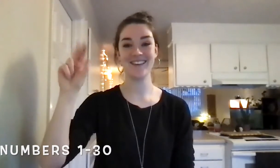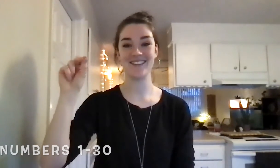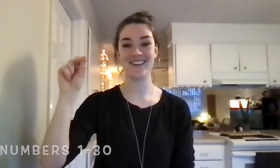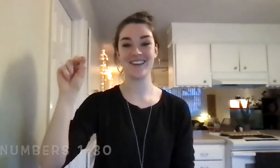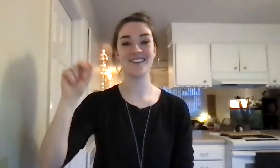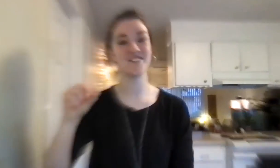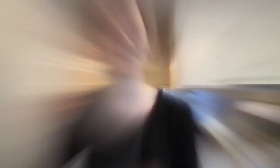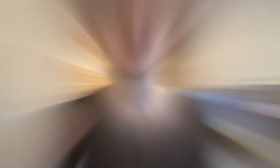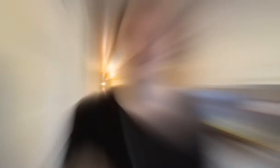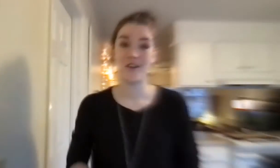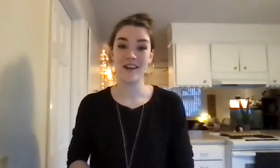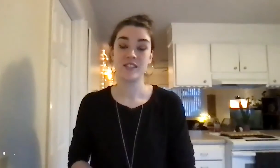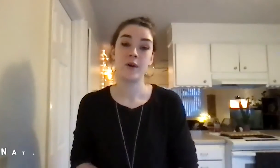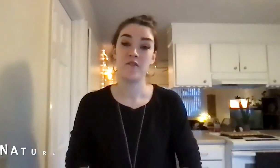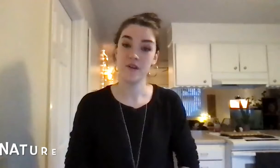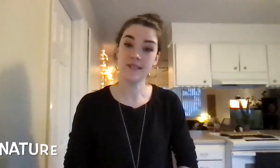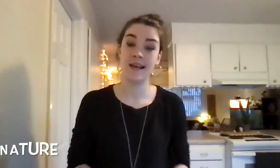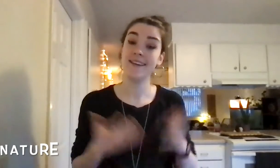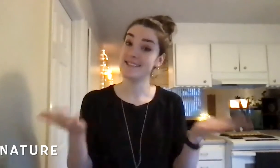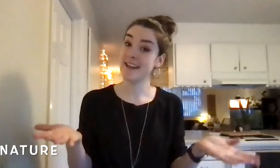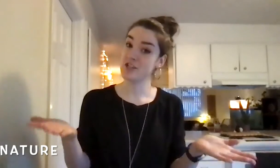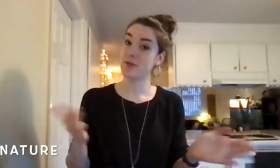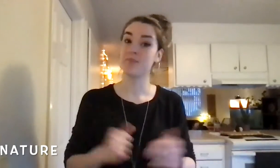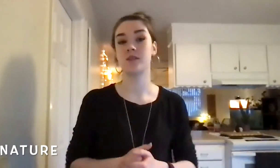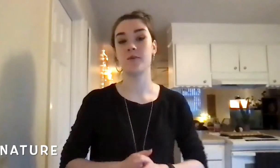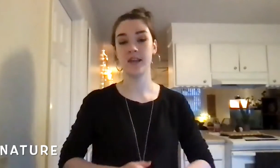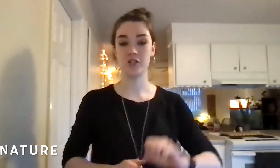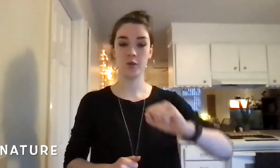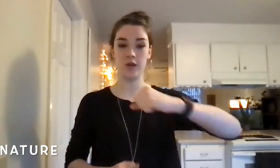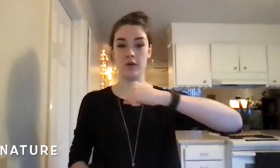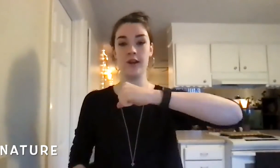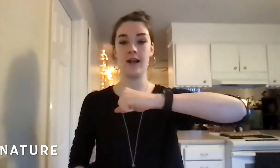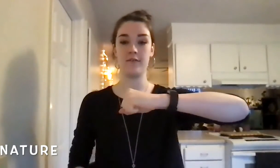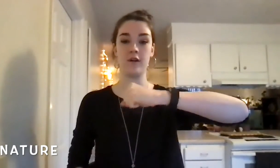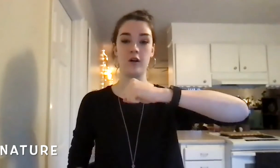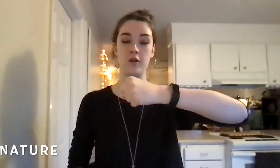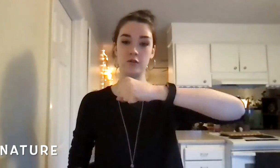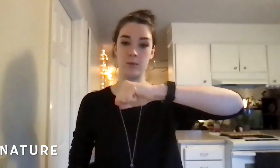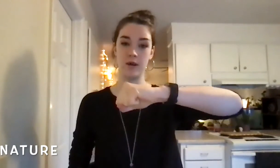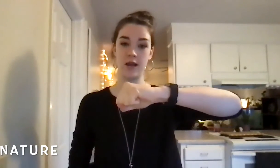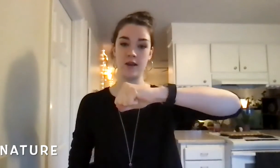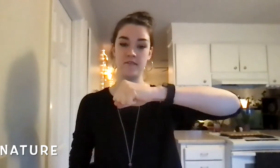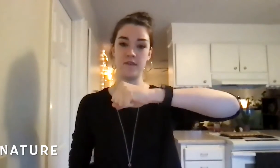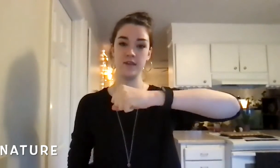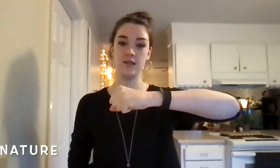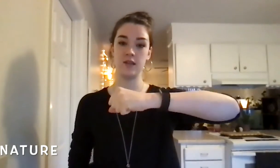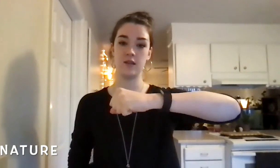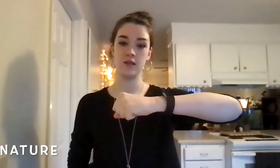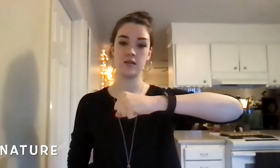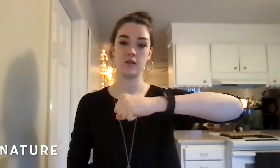30. Good job. All right, so our first sign is nature. So nature, we are going to have our non-dominant hand in a fist like this. You can